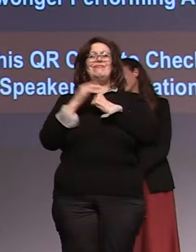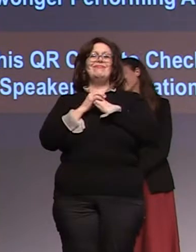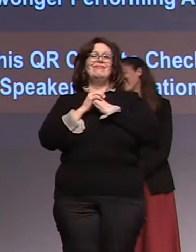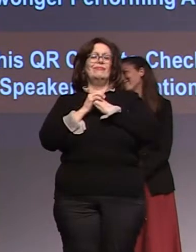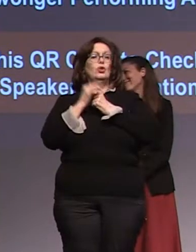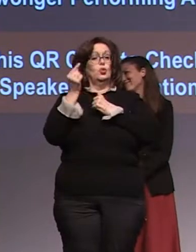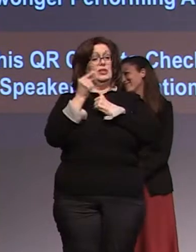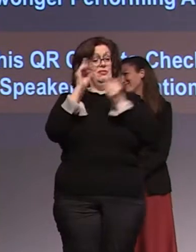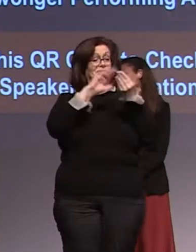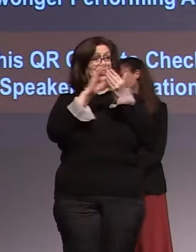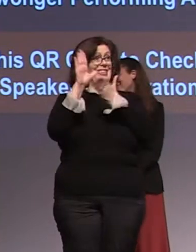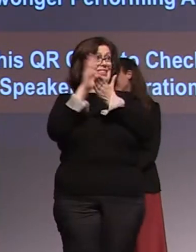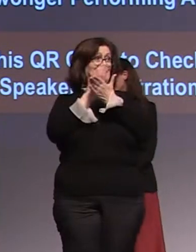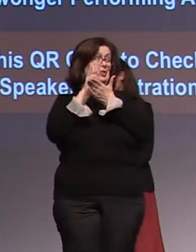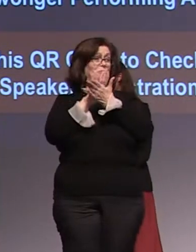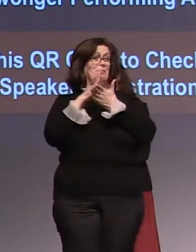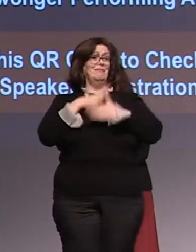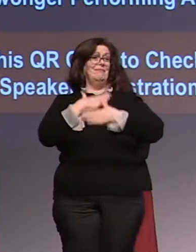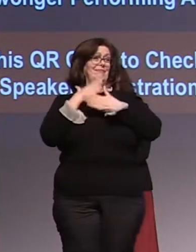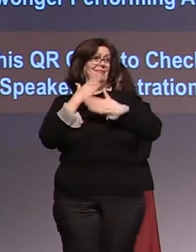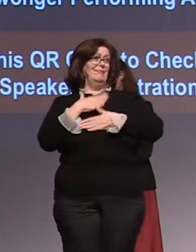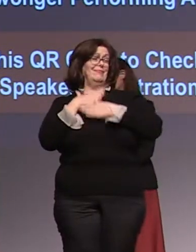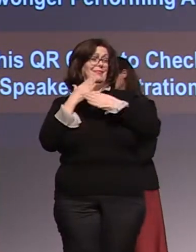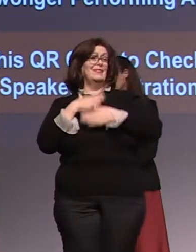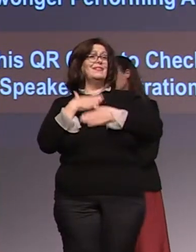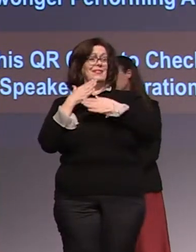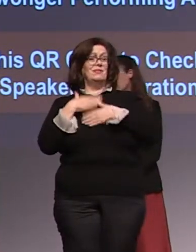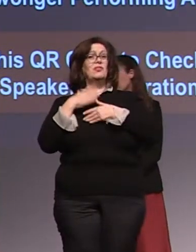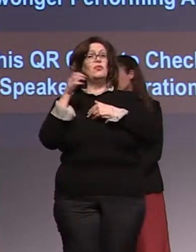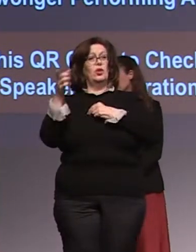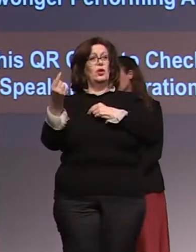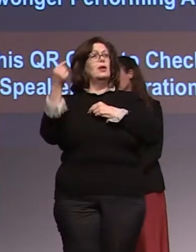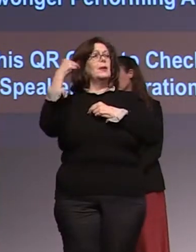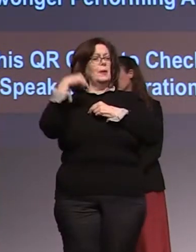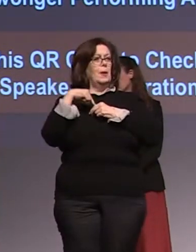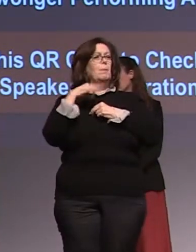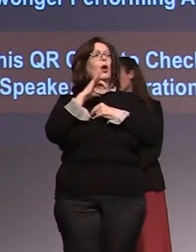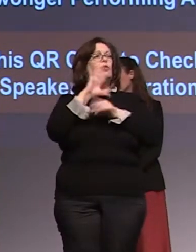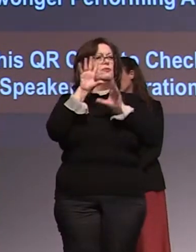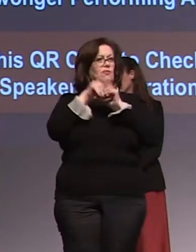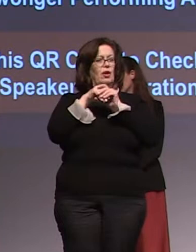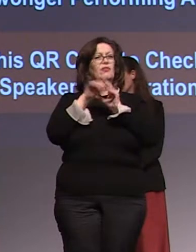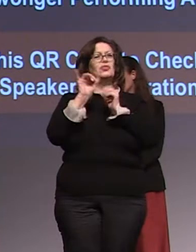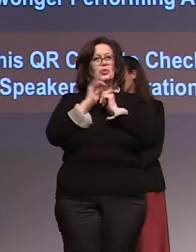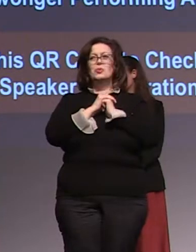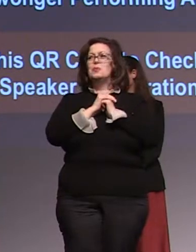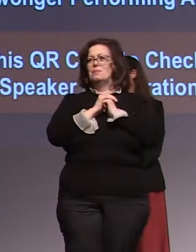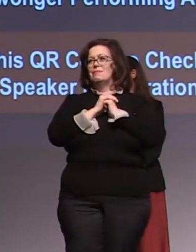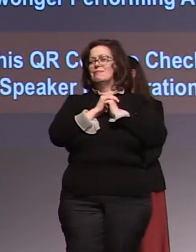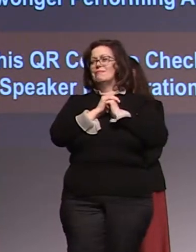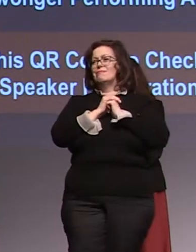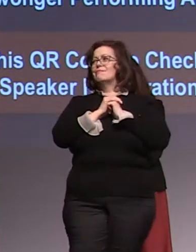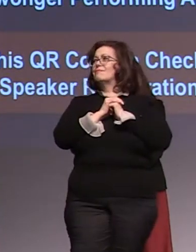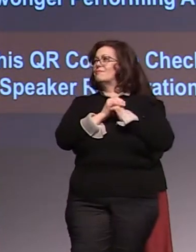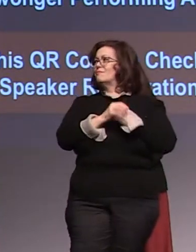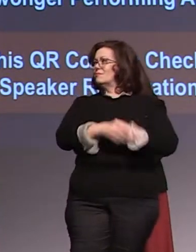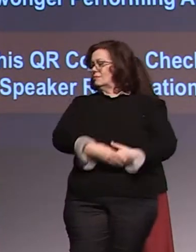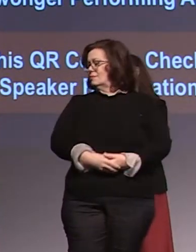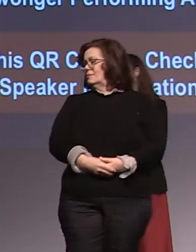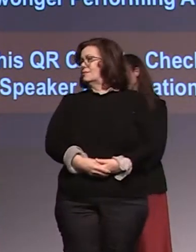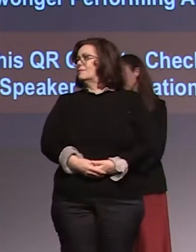City Schools, and so I'm very pleased for Steve Starnes to come and also be part of this welcome.